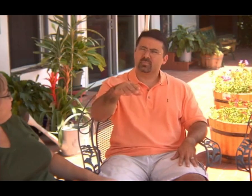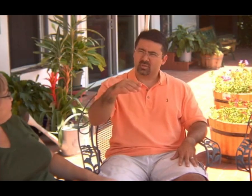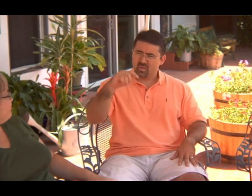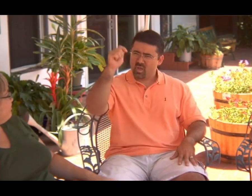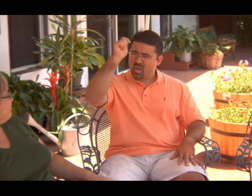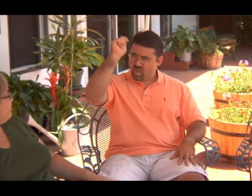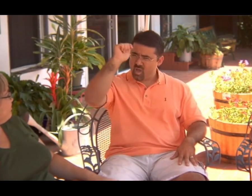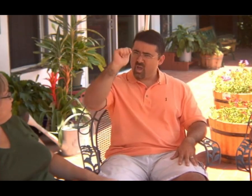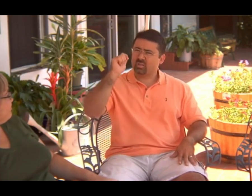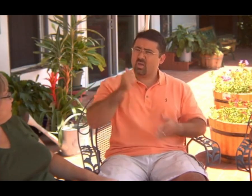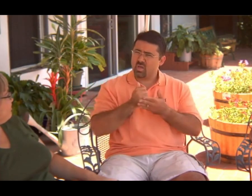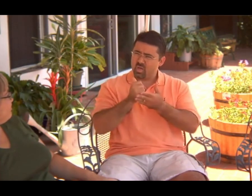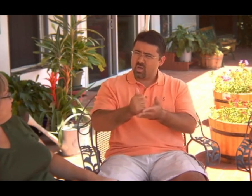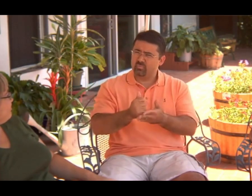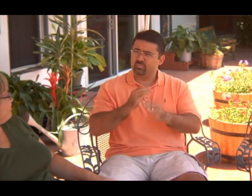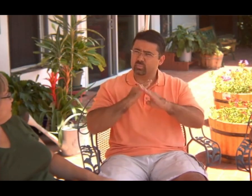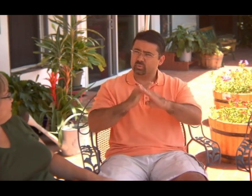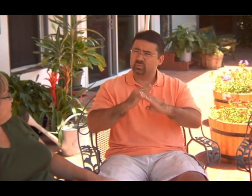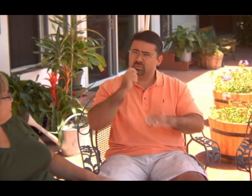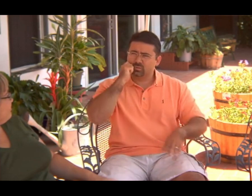Will wearing a hat help protect my skin from cancer?